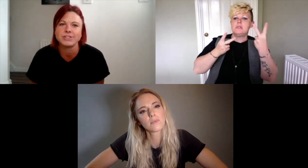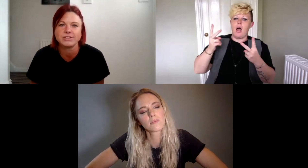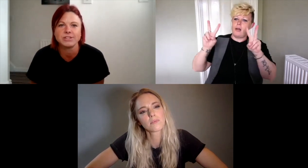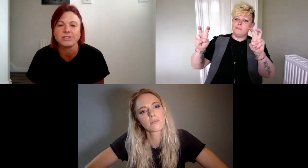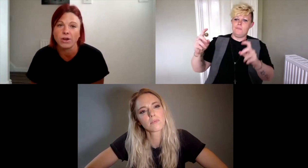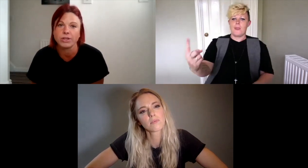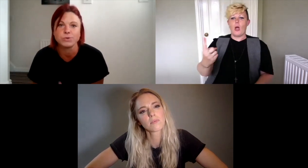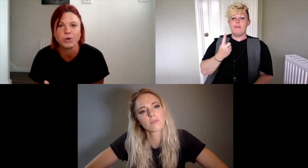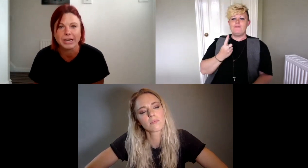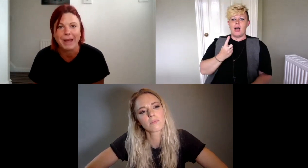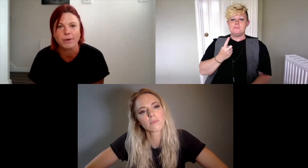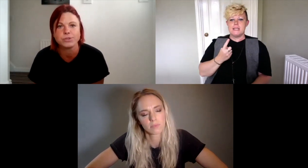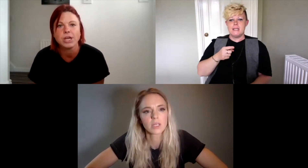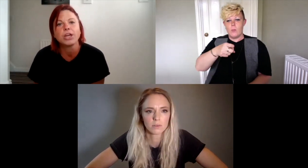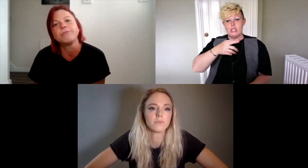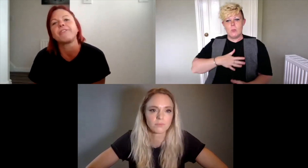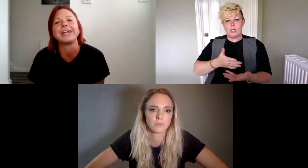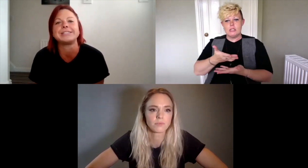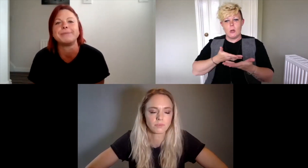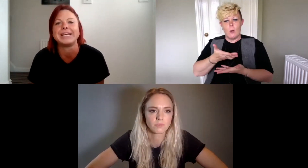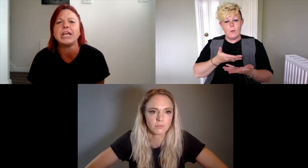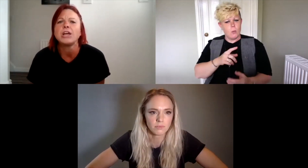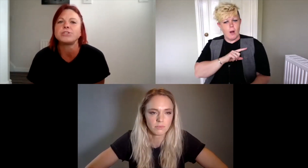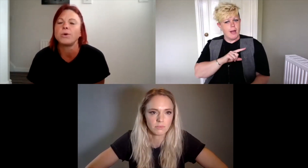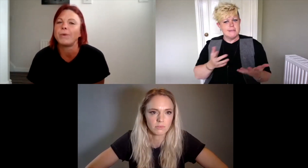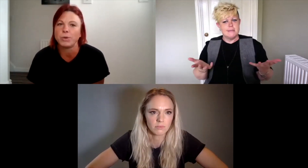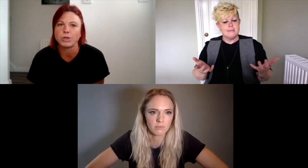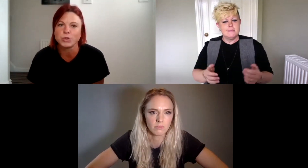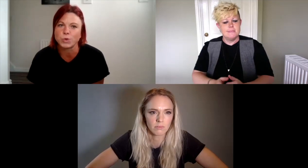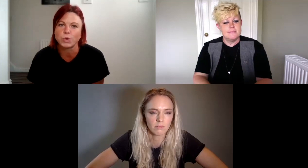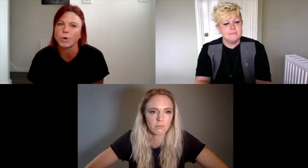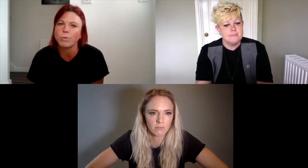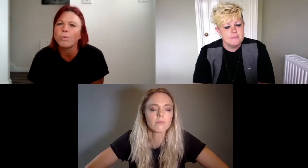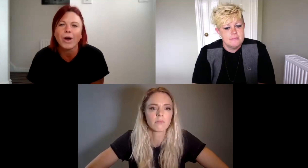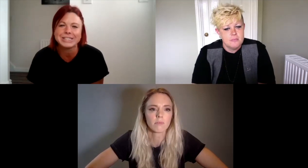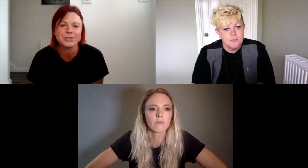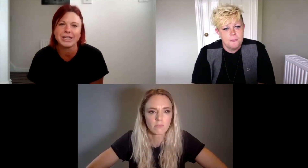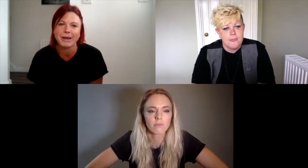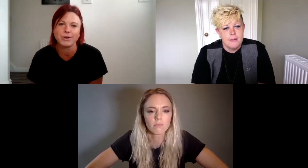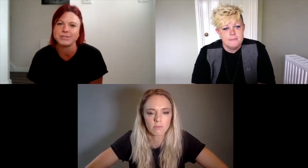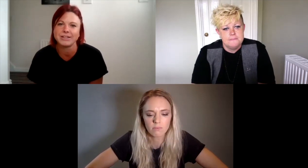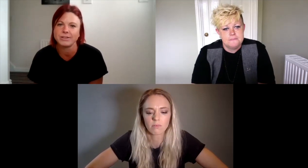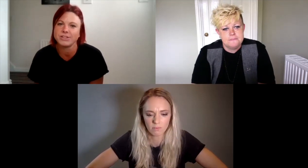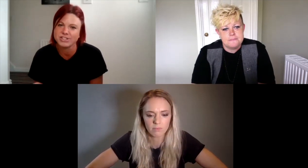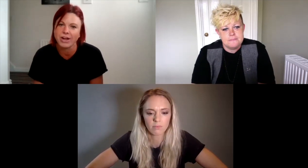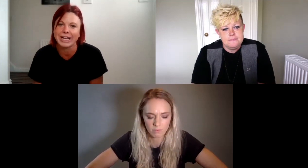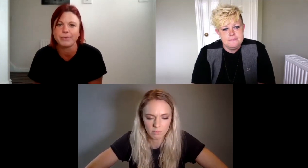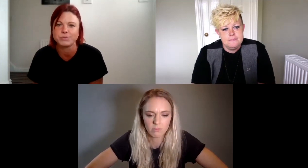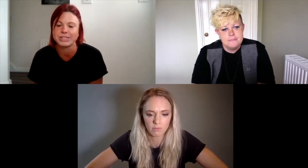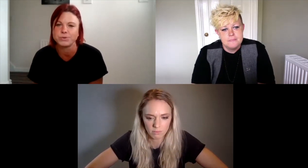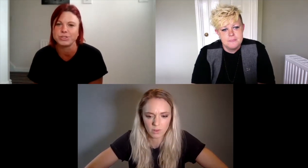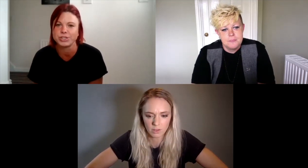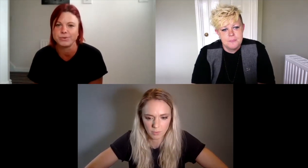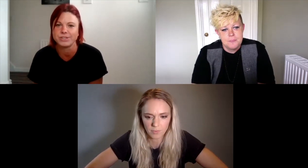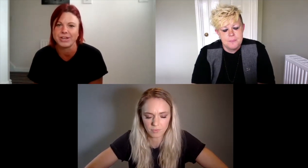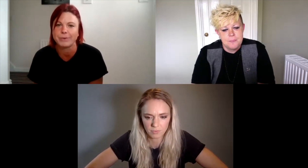like the song you were talking about, Come Find Me, so when you want to talk, why did you think about using the sign language? Why